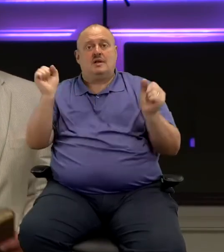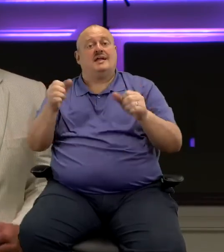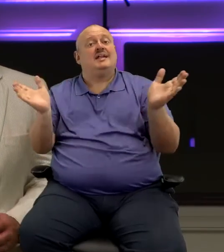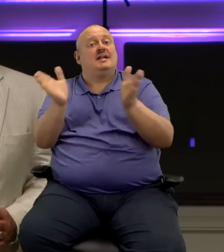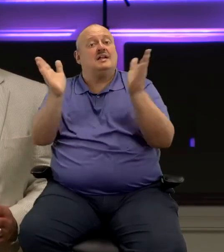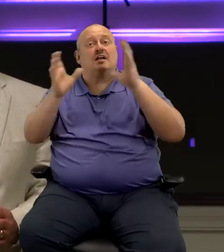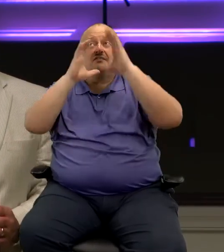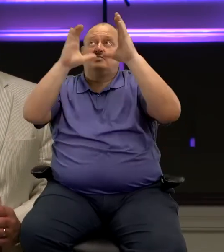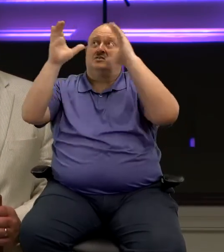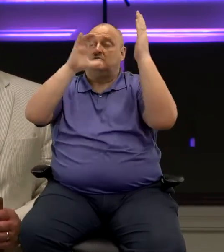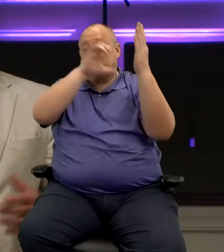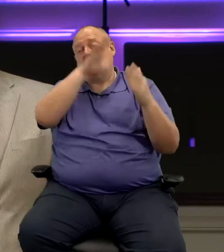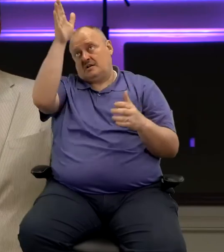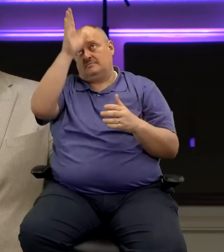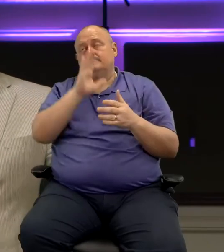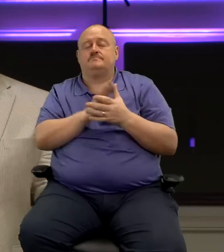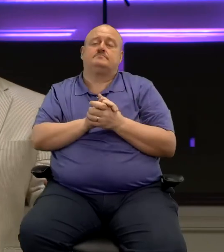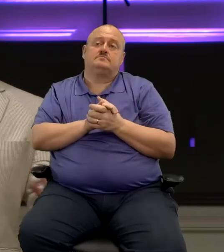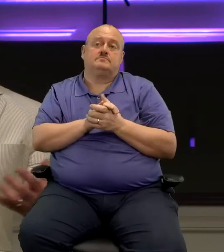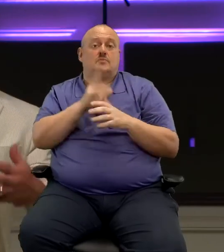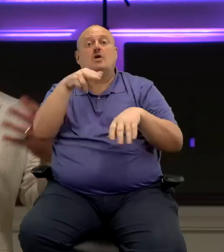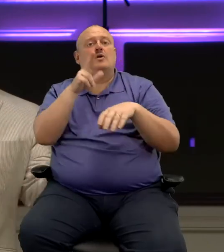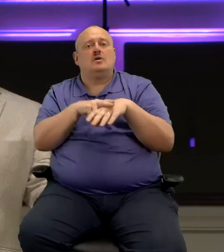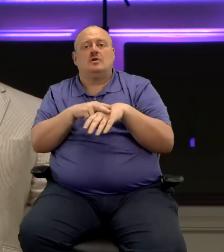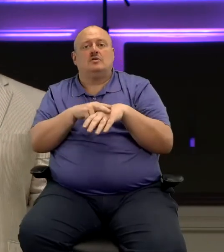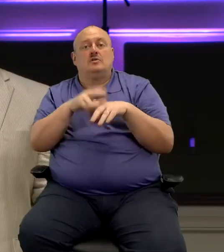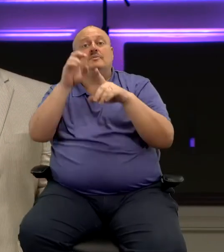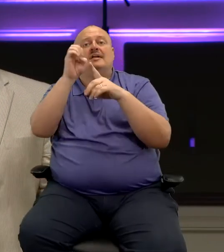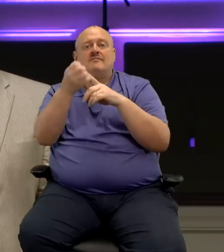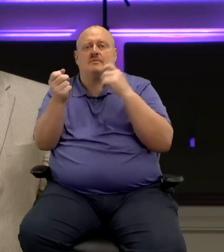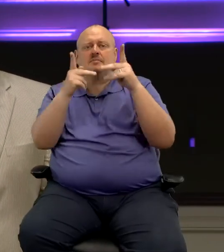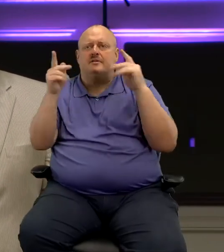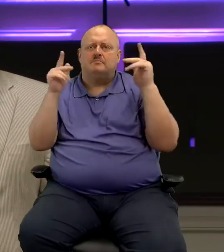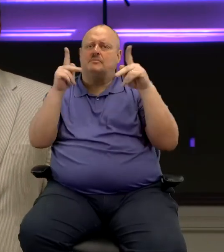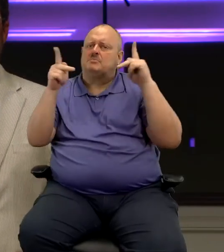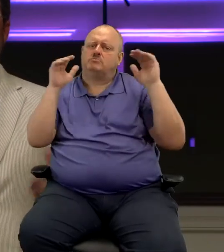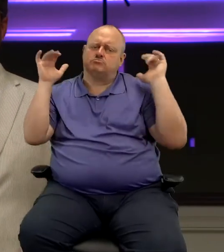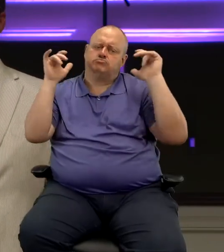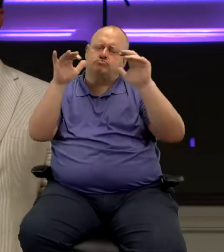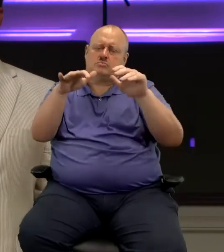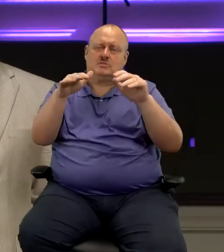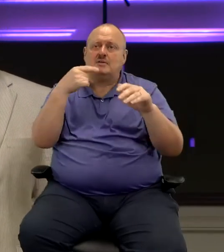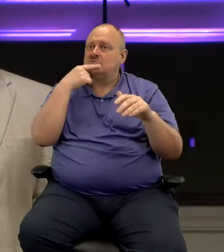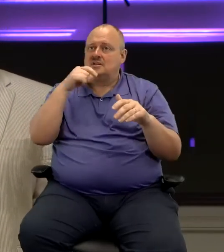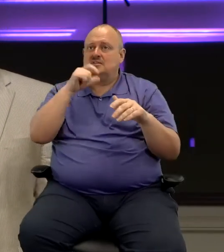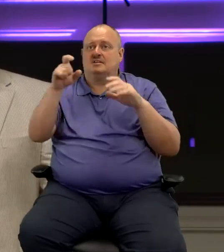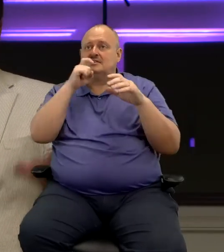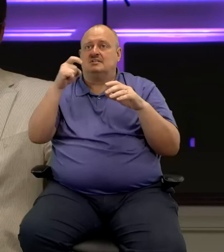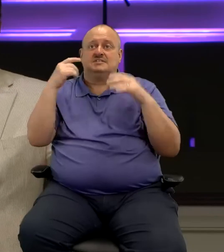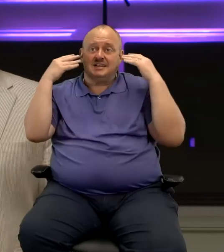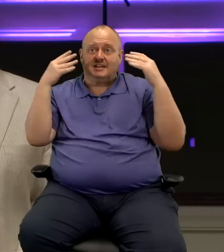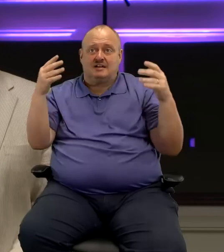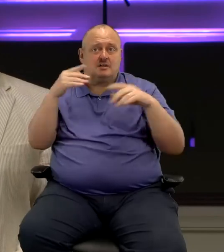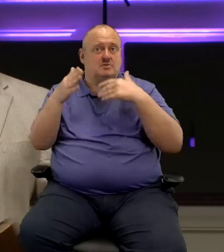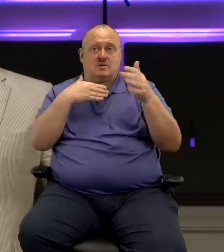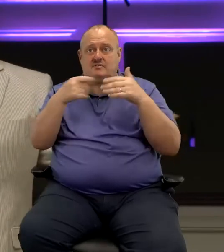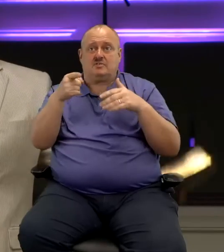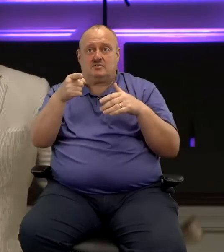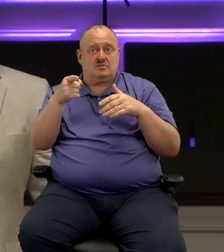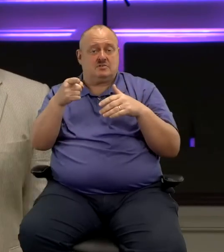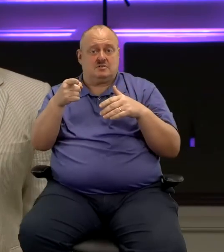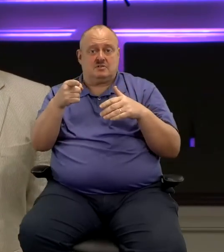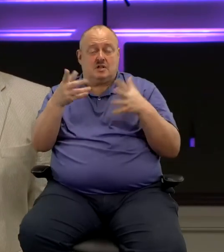have a conversation with God? Now, normally in an environment where there's hundreds, if not thousands of people, I would say you don't have to have this out loud, but wherever you are today, you